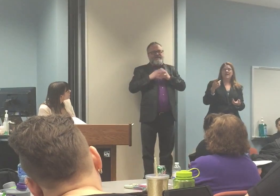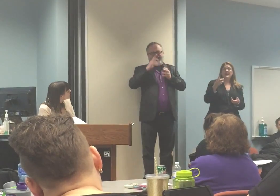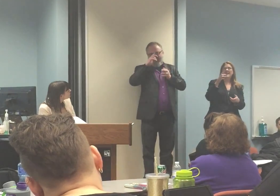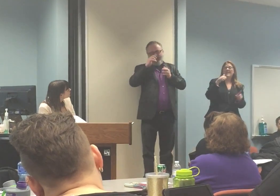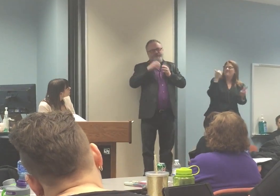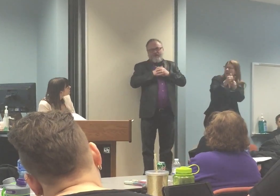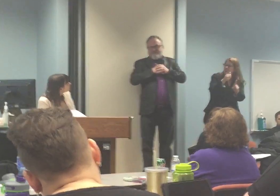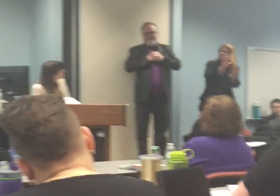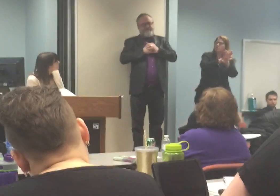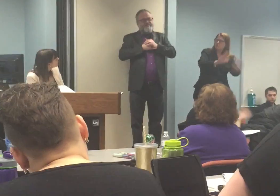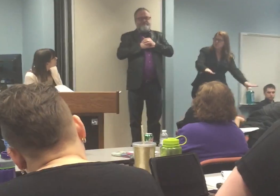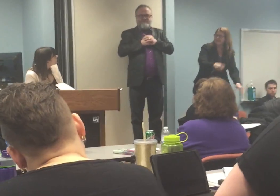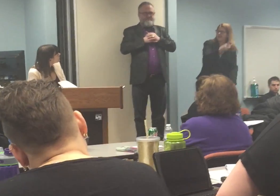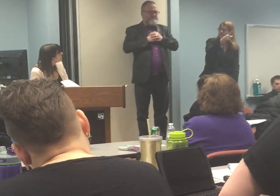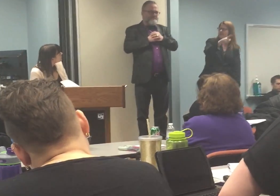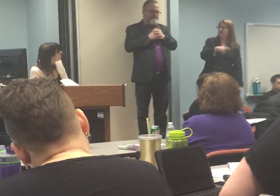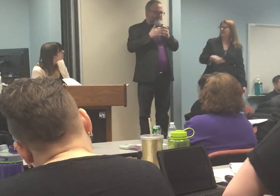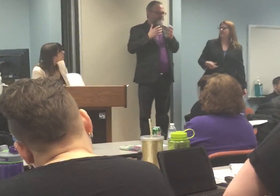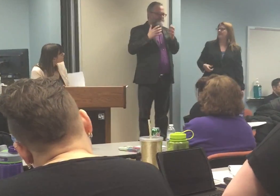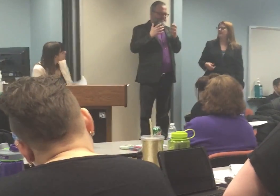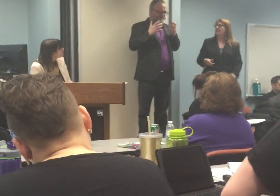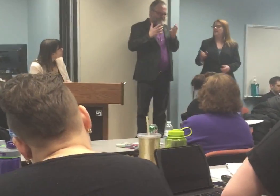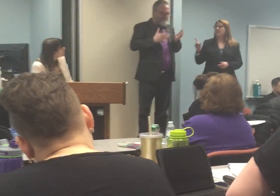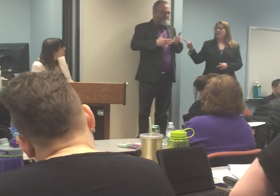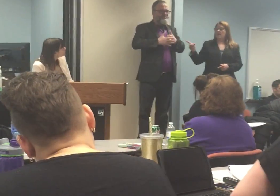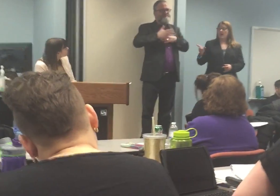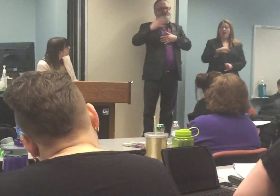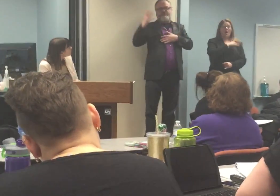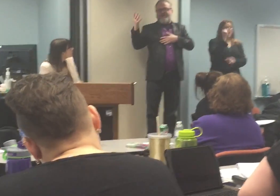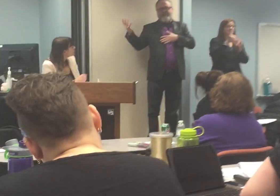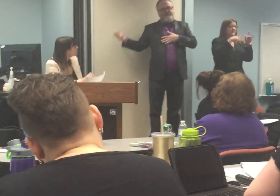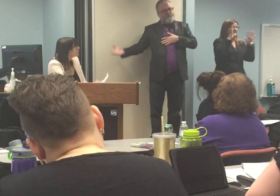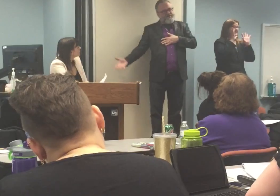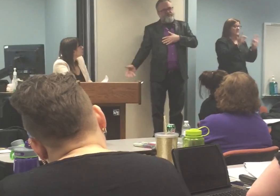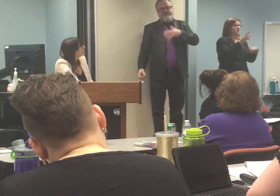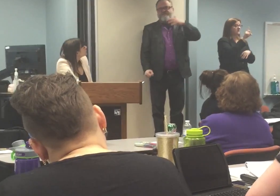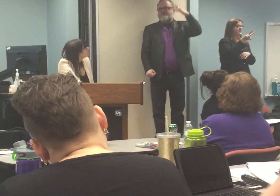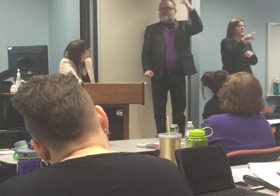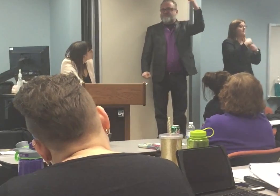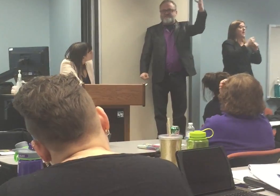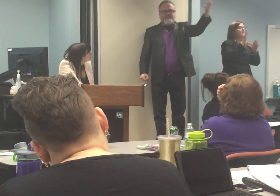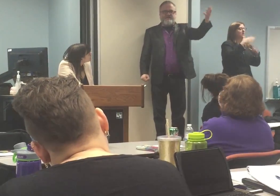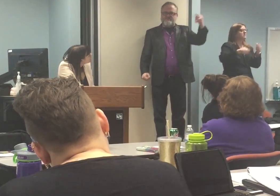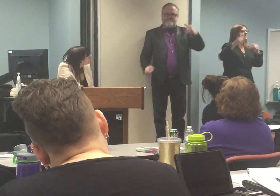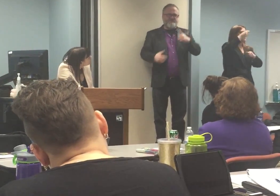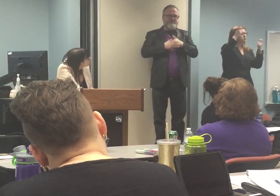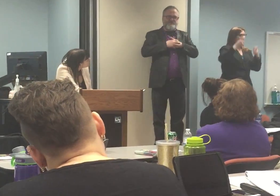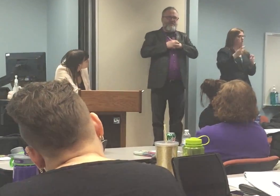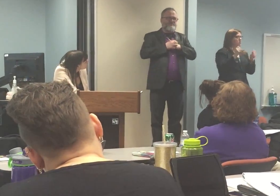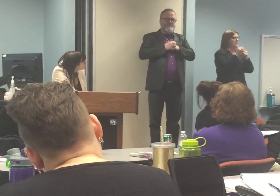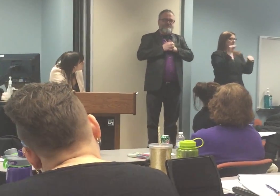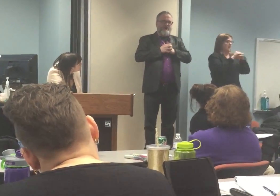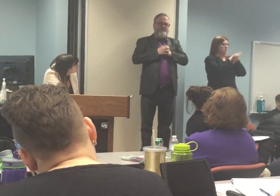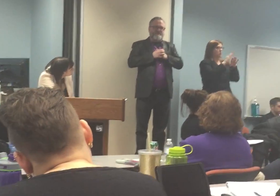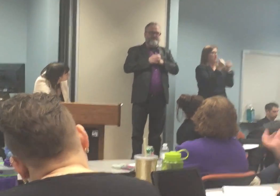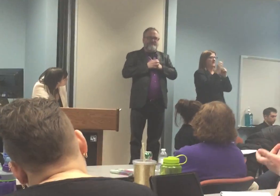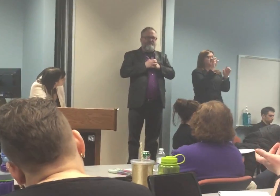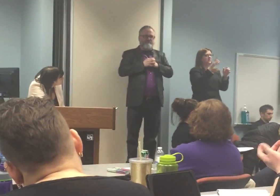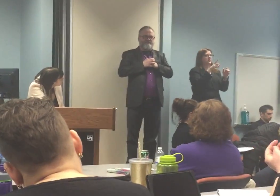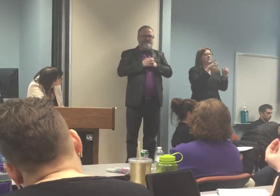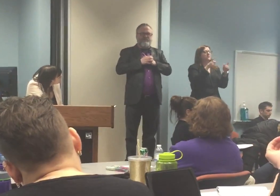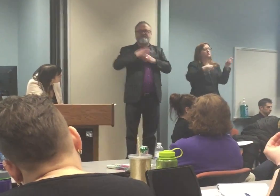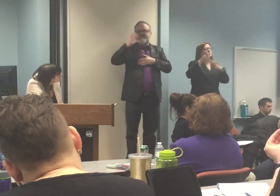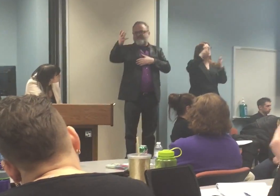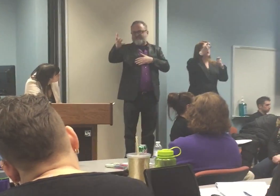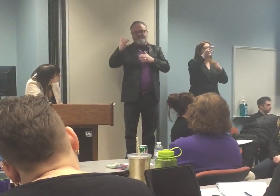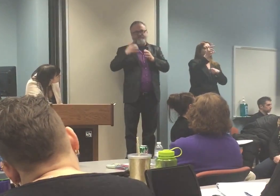children. ultimately, Affects decisions my of the kid. division are made by the director of the division with consultation of the director of the Department